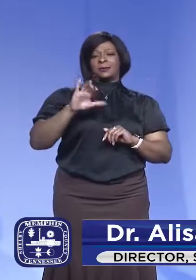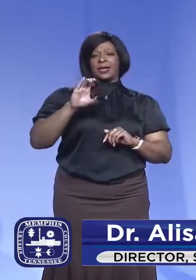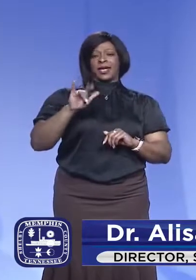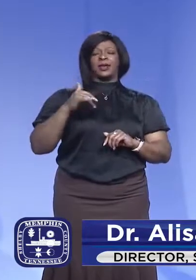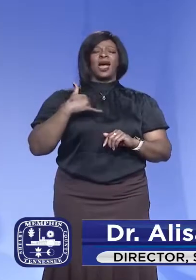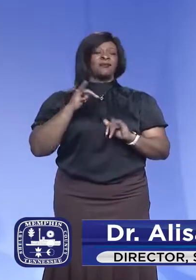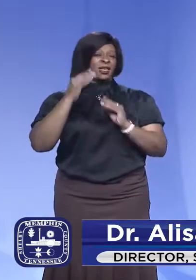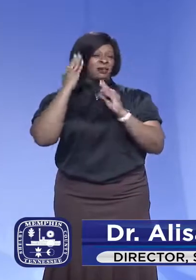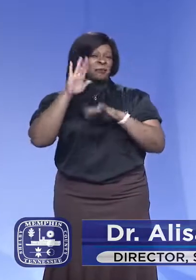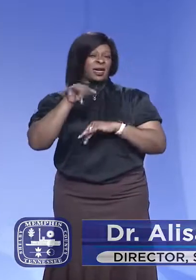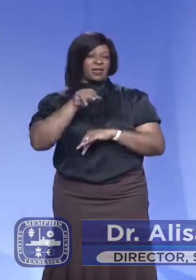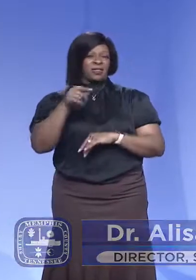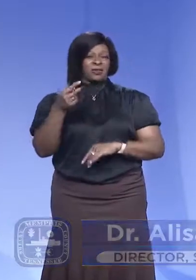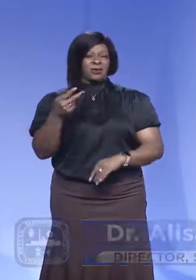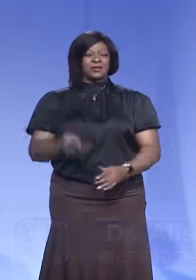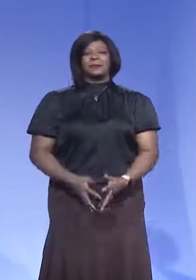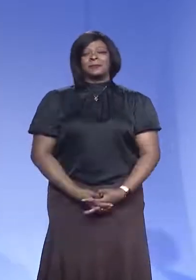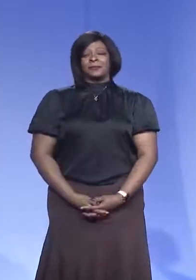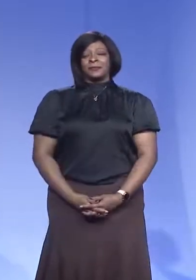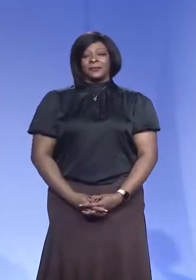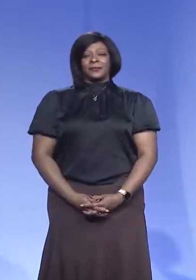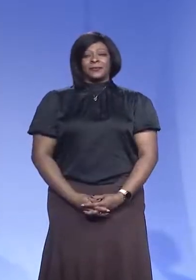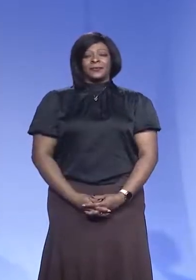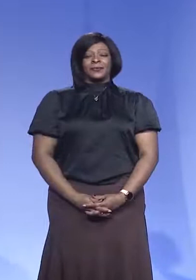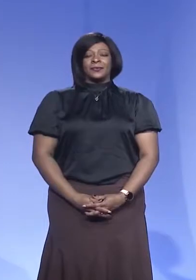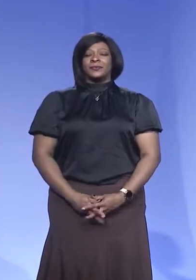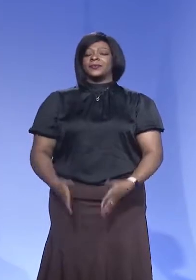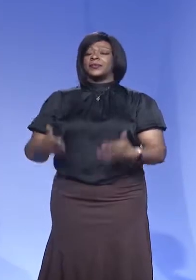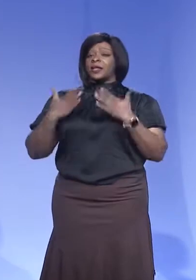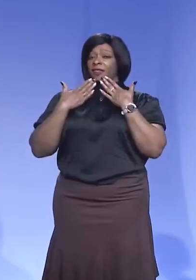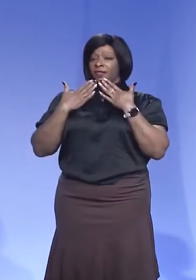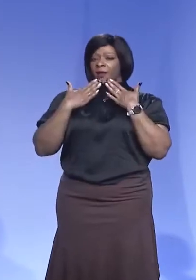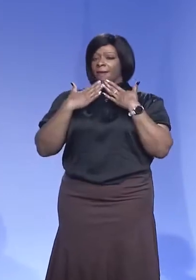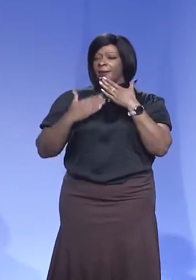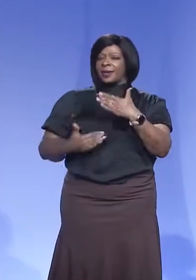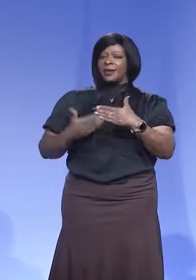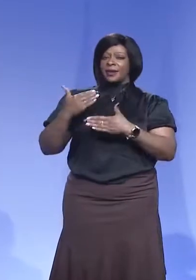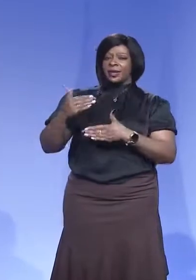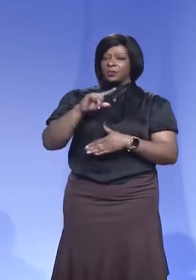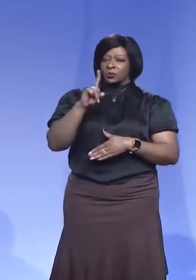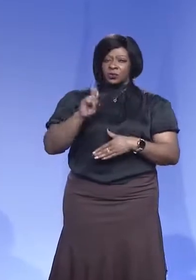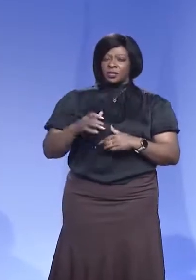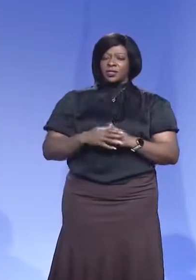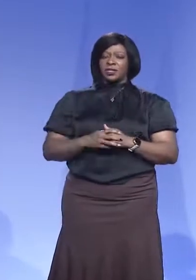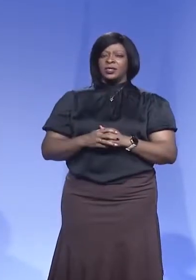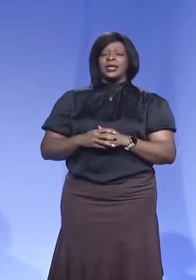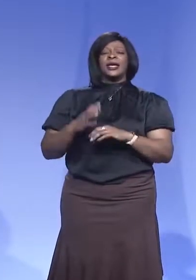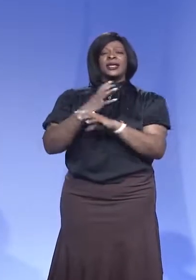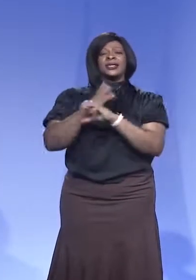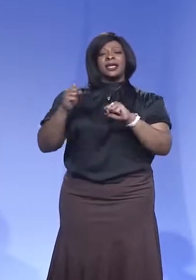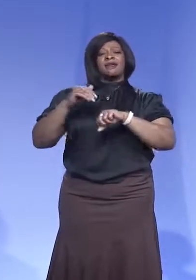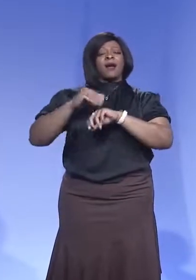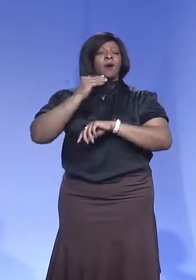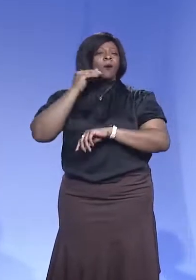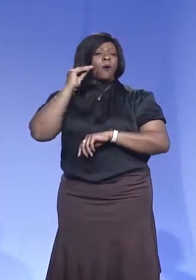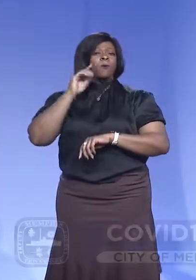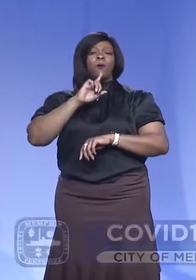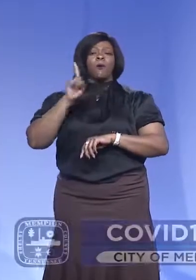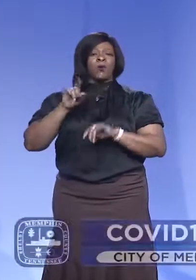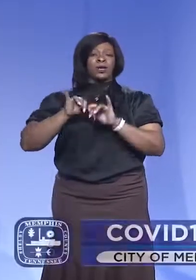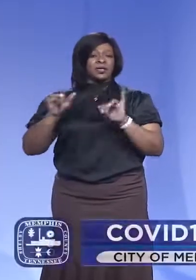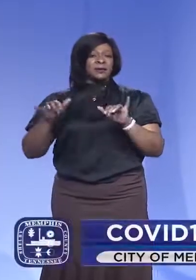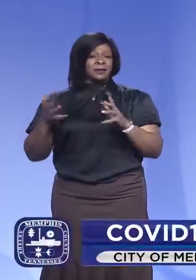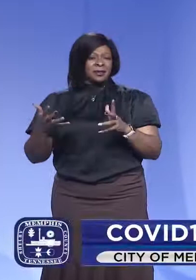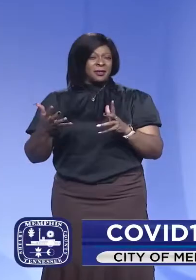that information by Thursday. Thank you. My next question, of course, the Safer at Home order was opposed